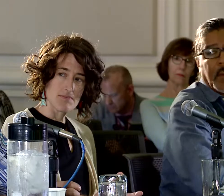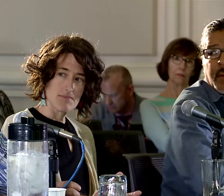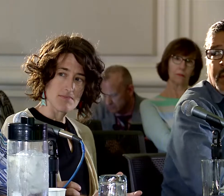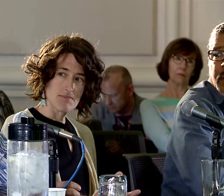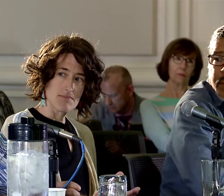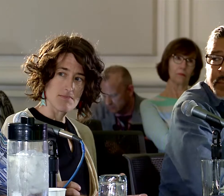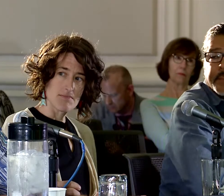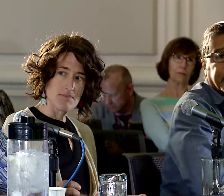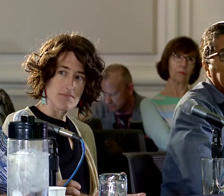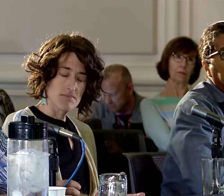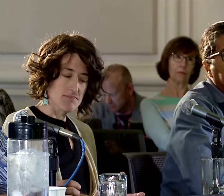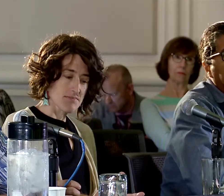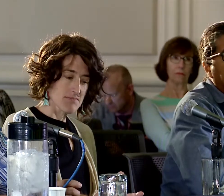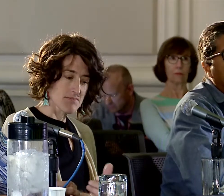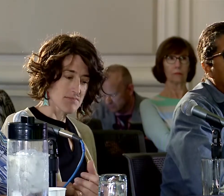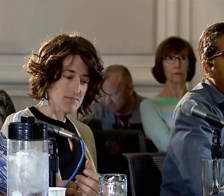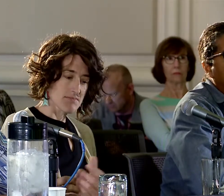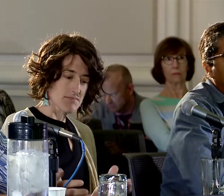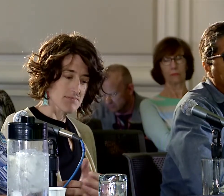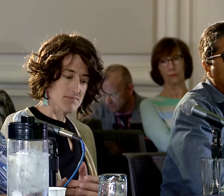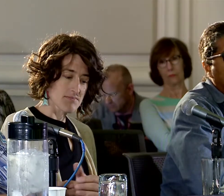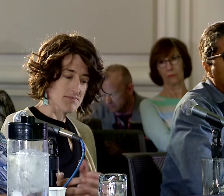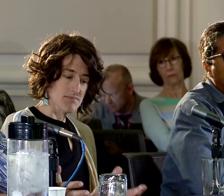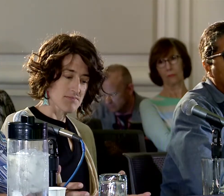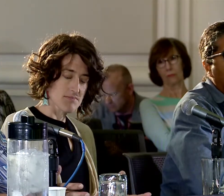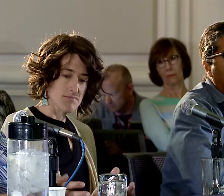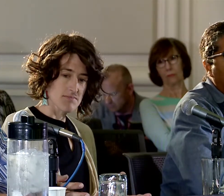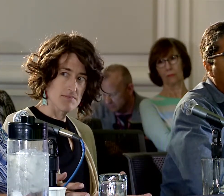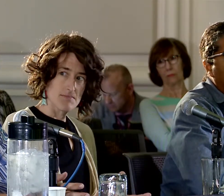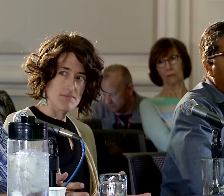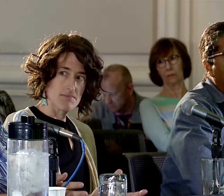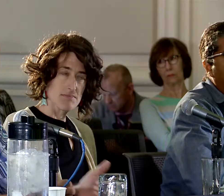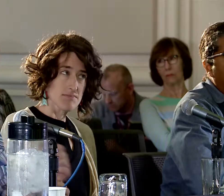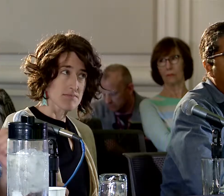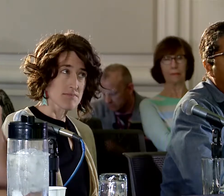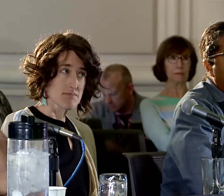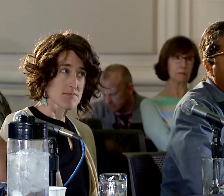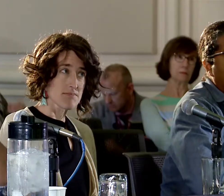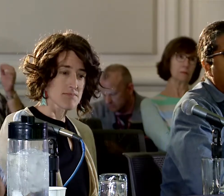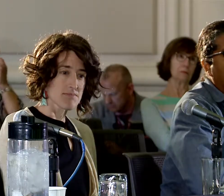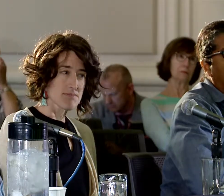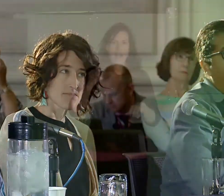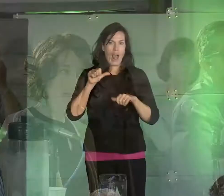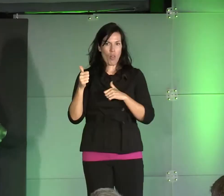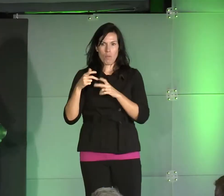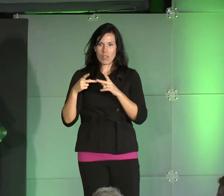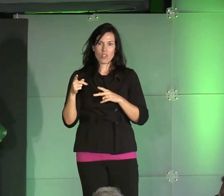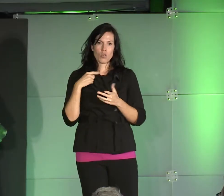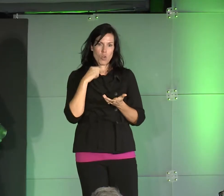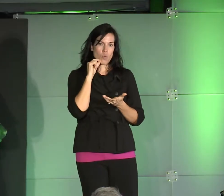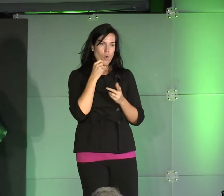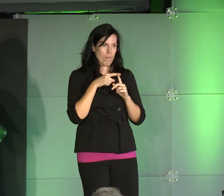there's an HVAC system in the container. Like, where can this work and where can it not work? So what's so cool about